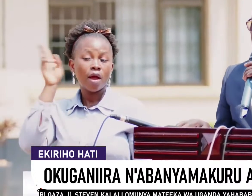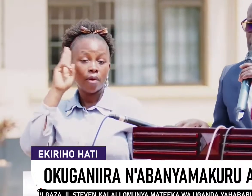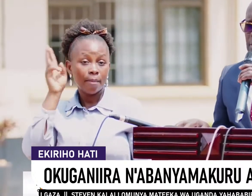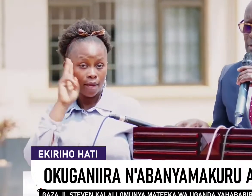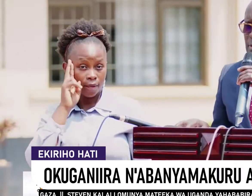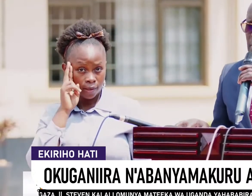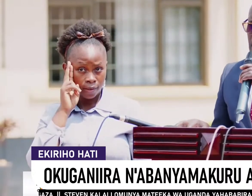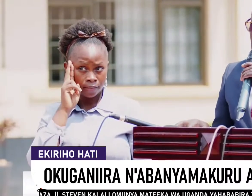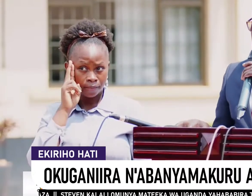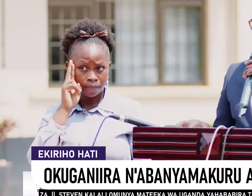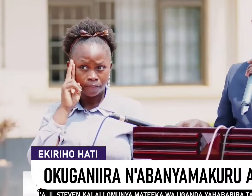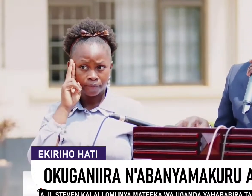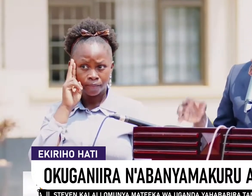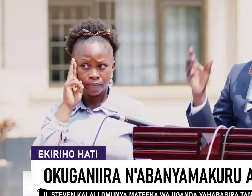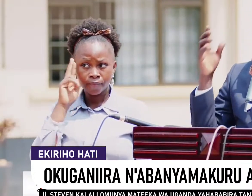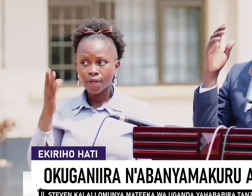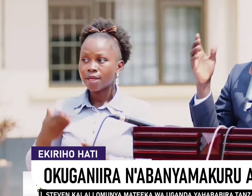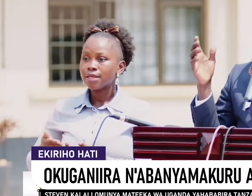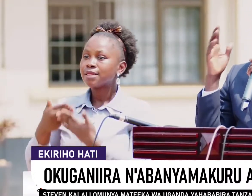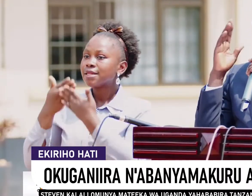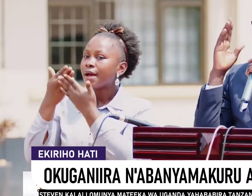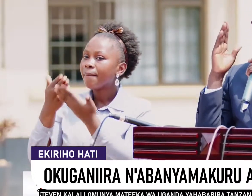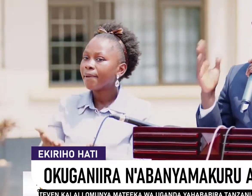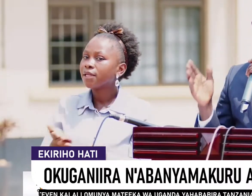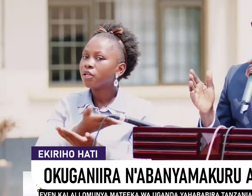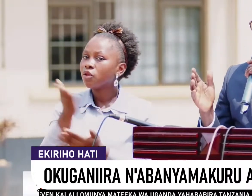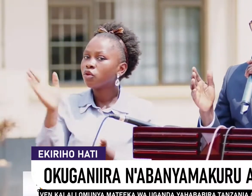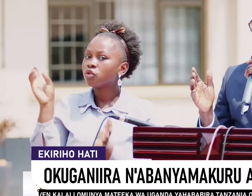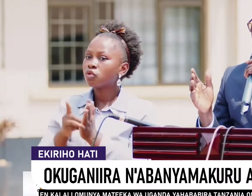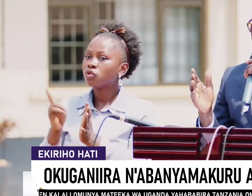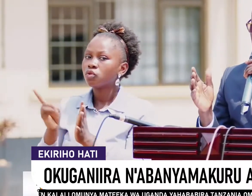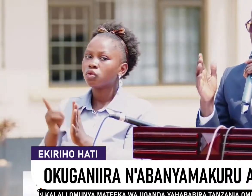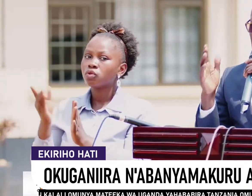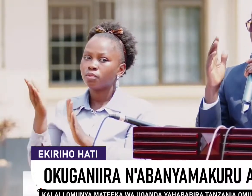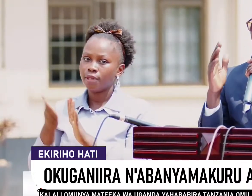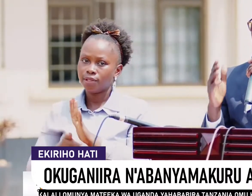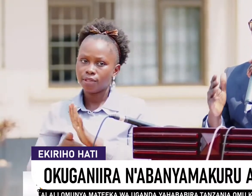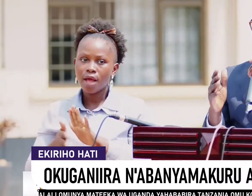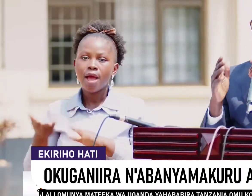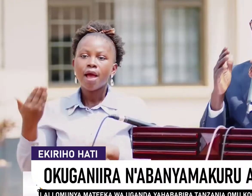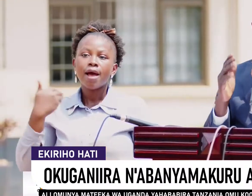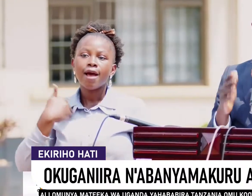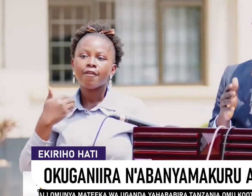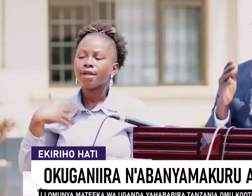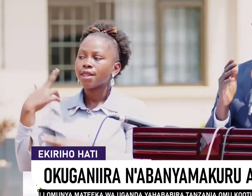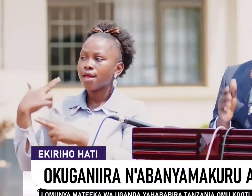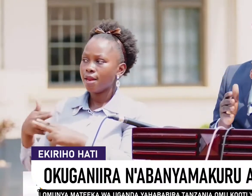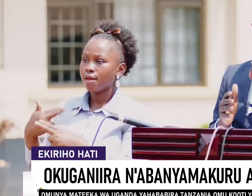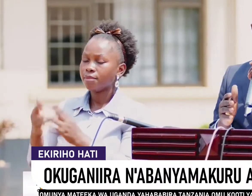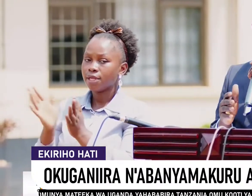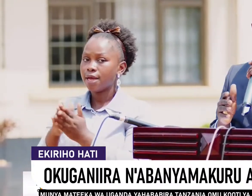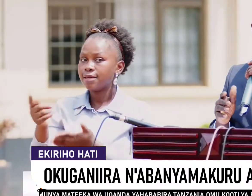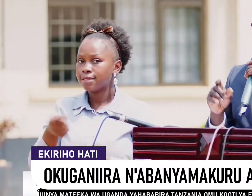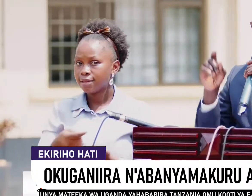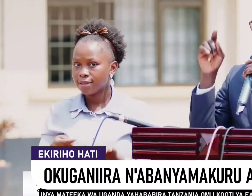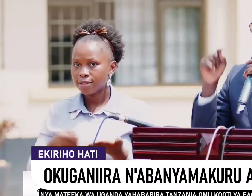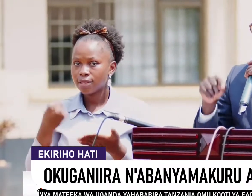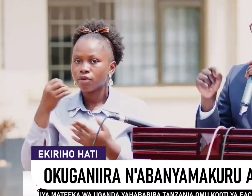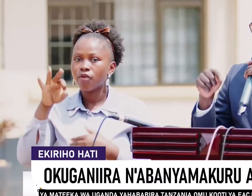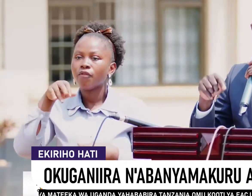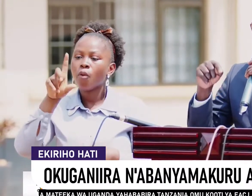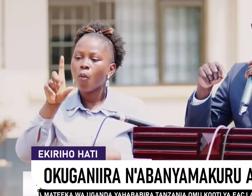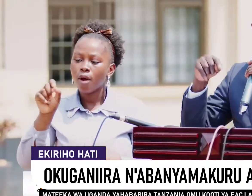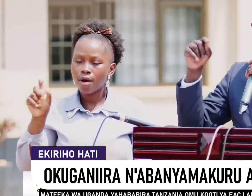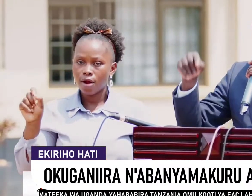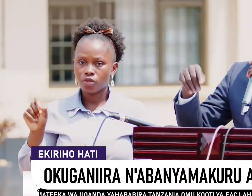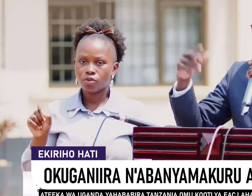reminded to submit those documents having the names and signatures of the